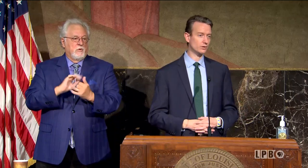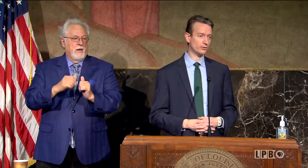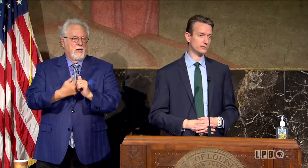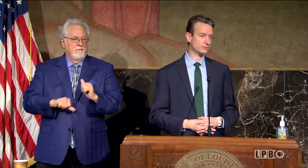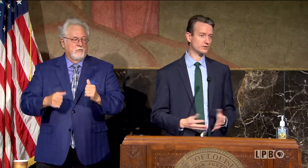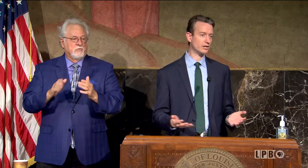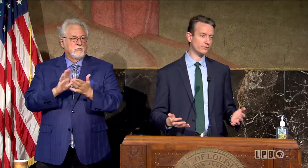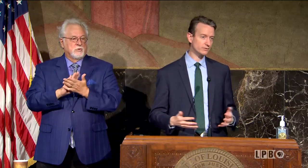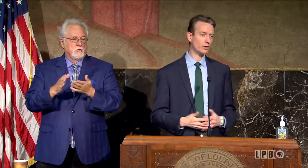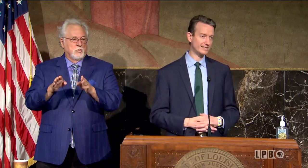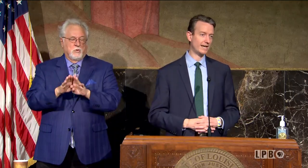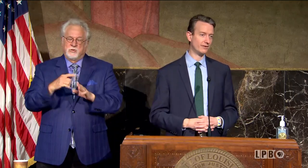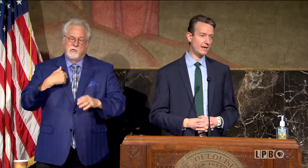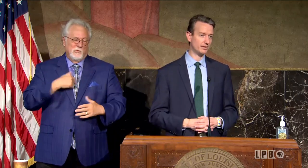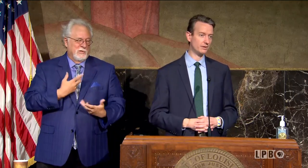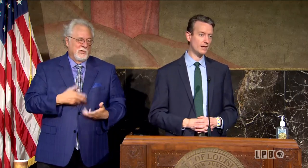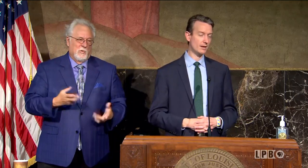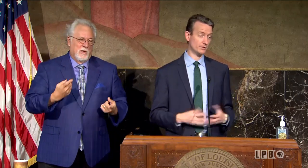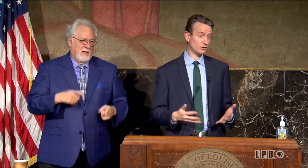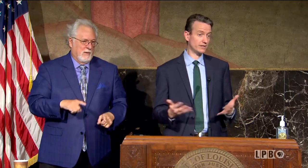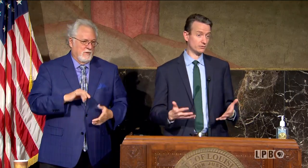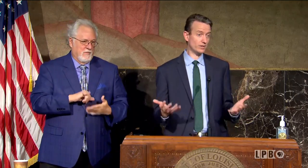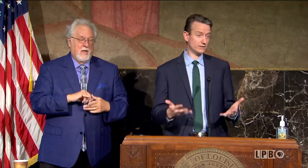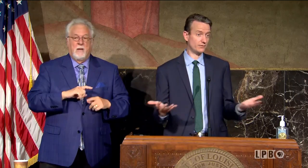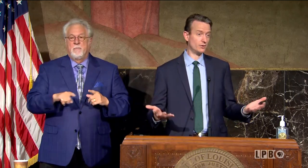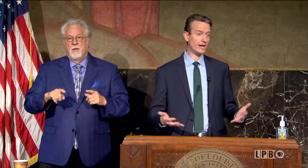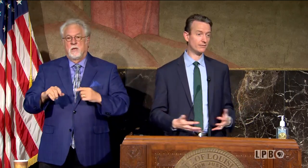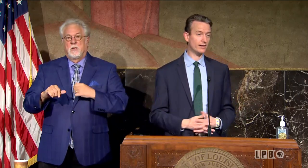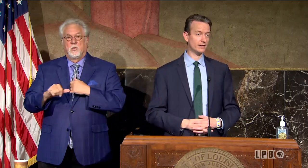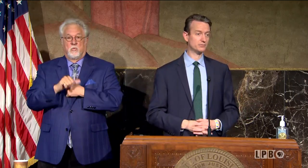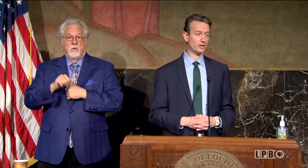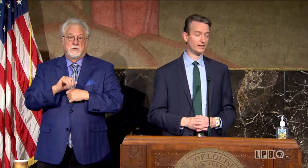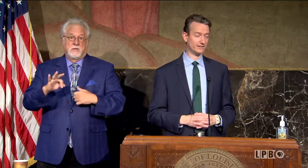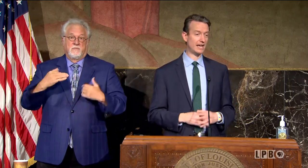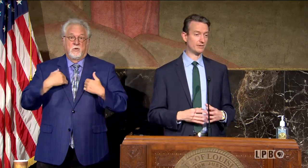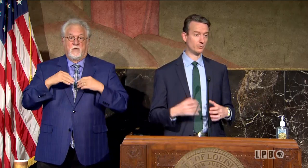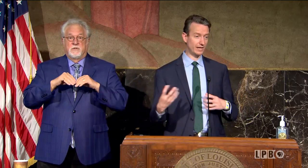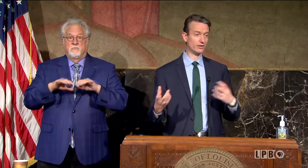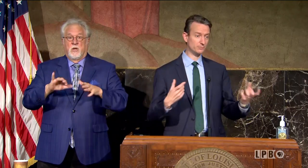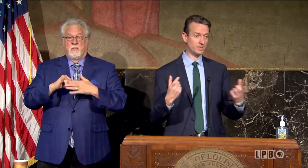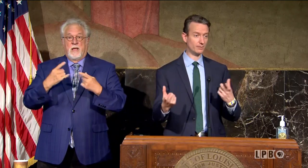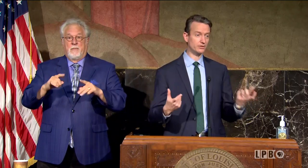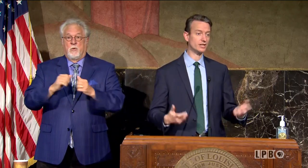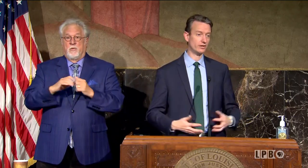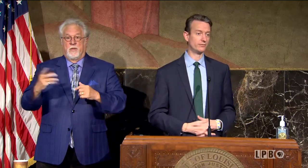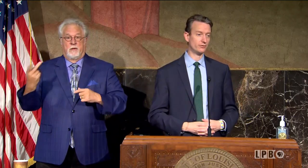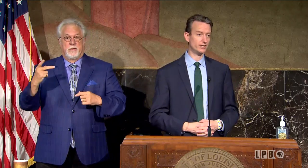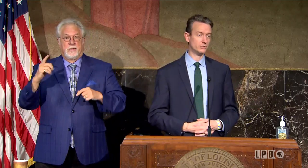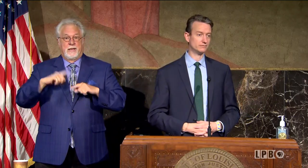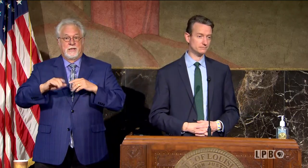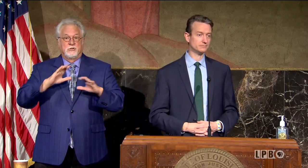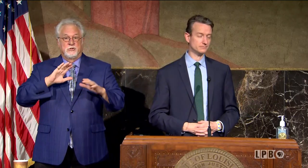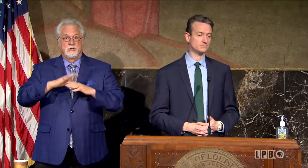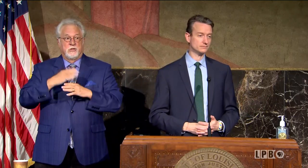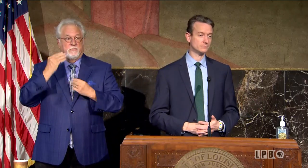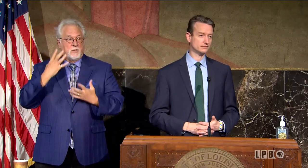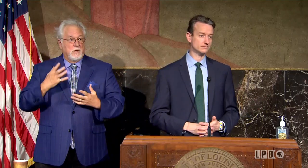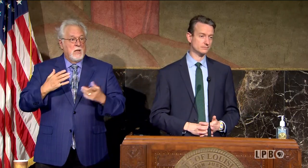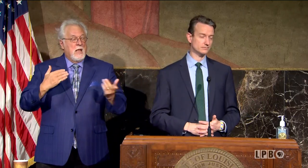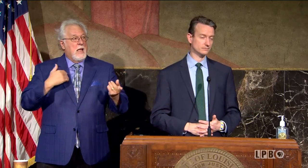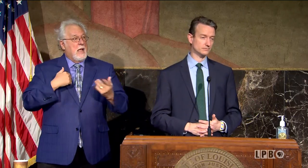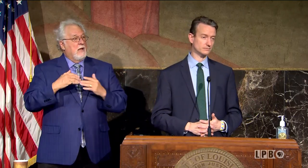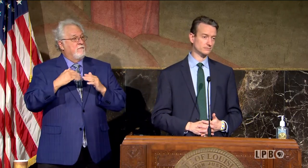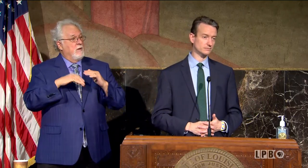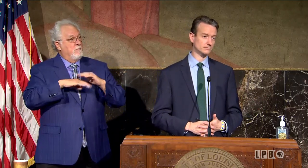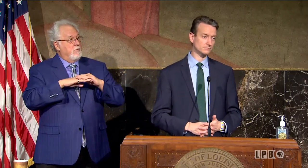like school closures, which none of us want to have happen, but certainly is a risk if you have spread that's happening without us being able to share that information. Is there a minimum